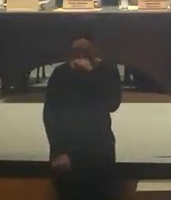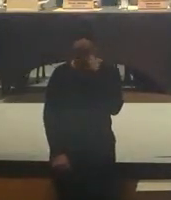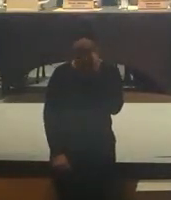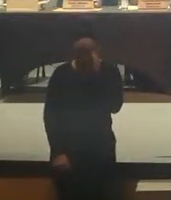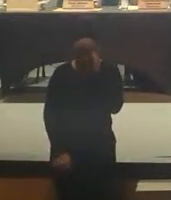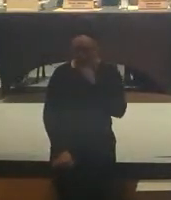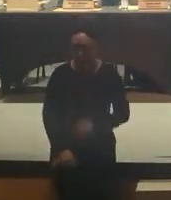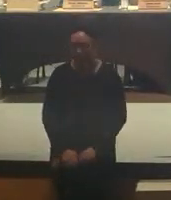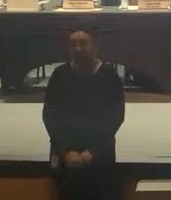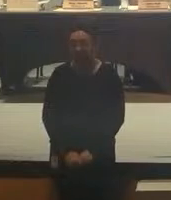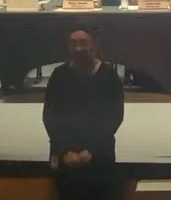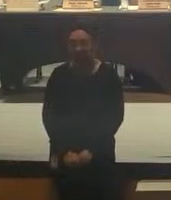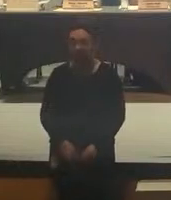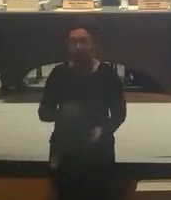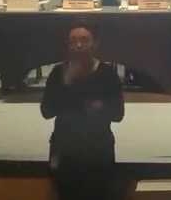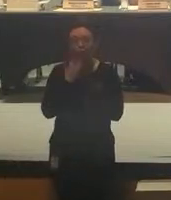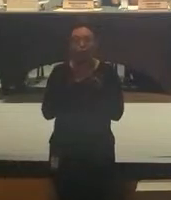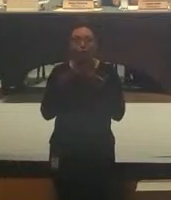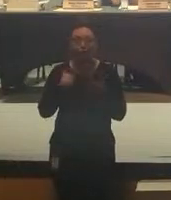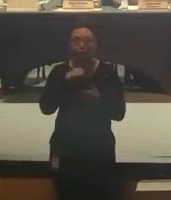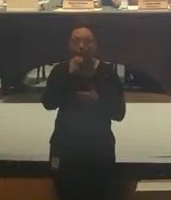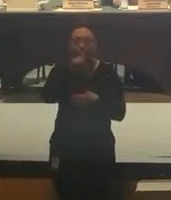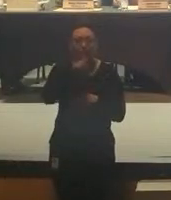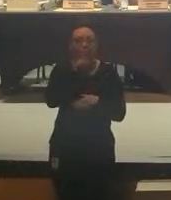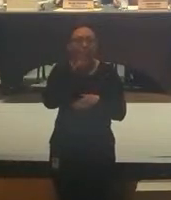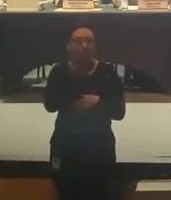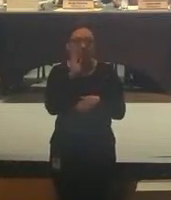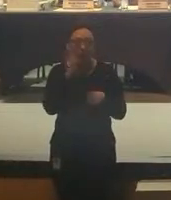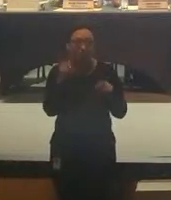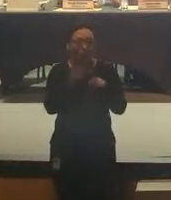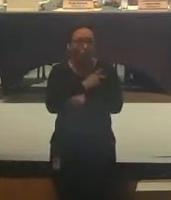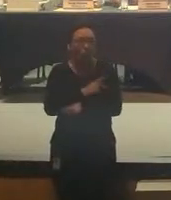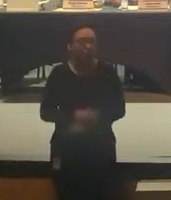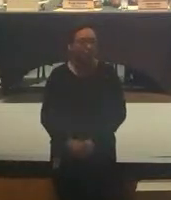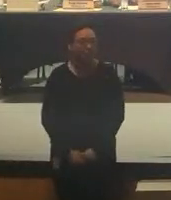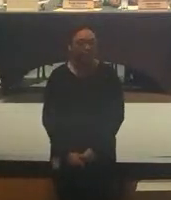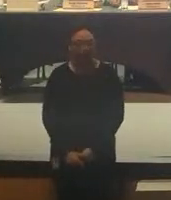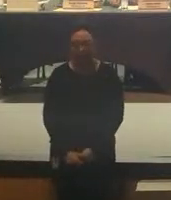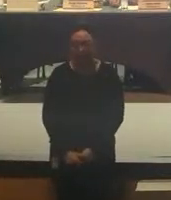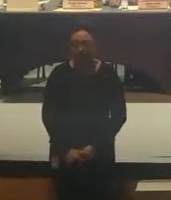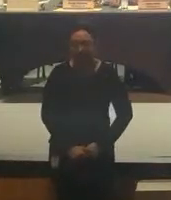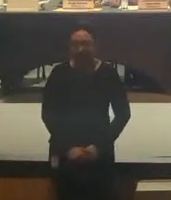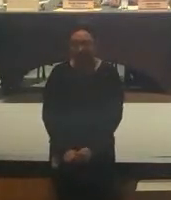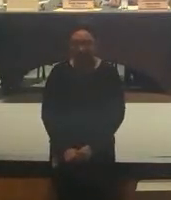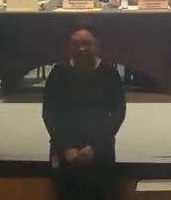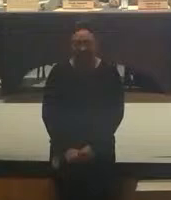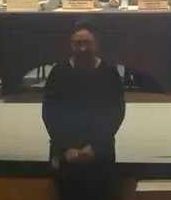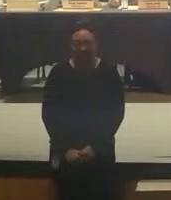Good thing I didn't have to sing it. That would have been even worse.